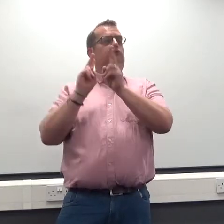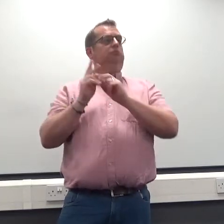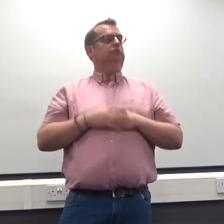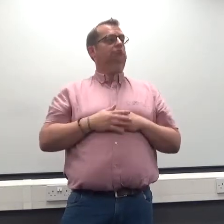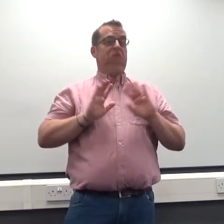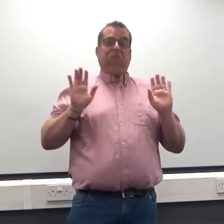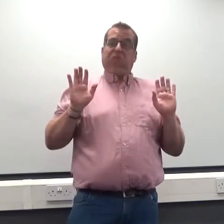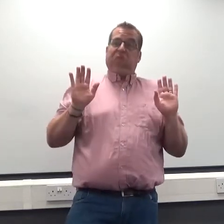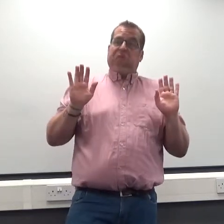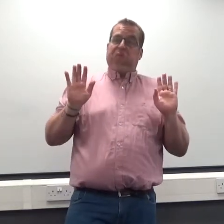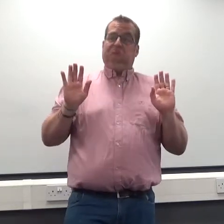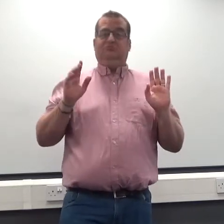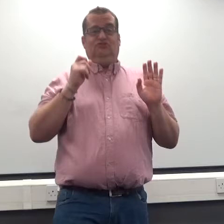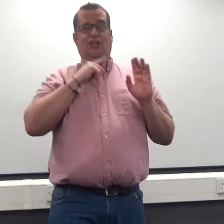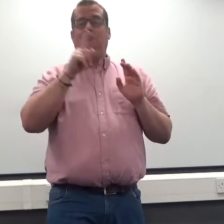will make sure that they will pay for an interpreter.